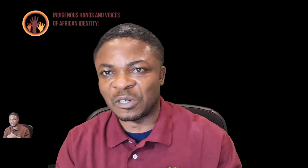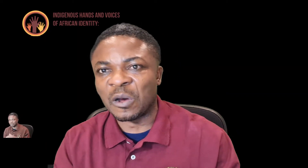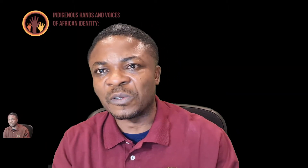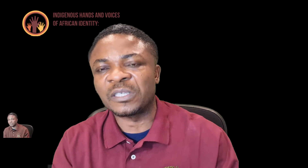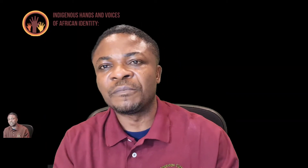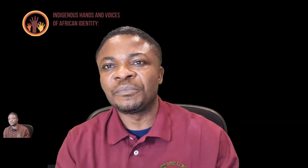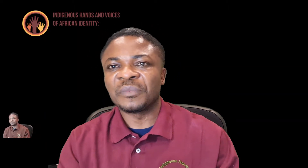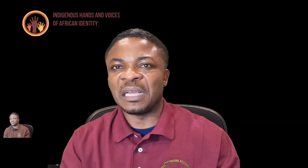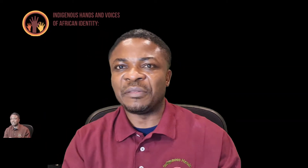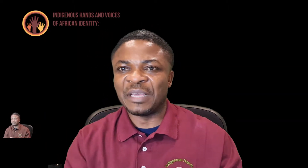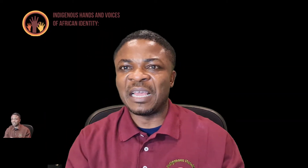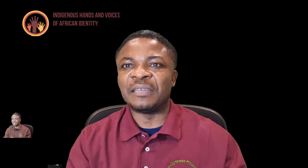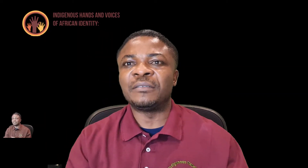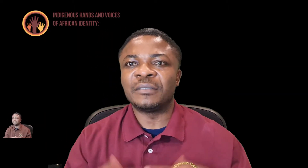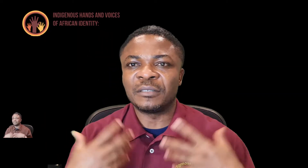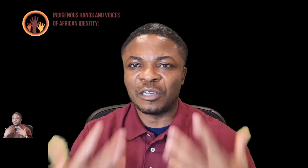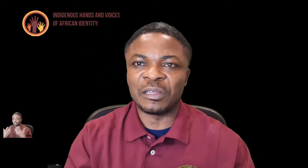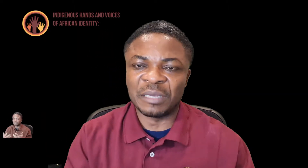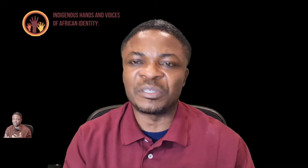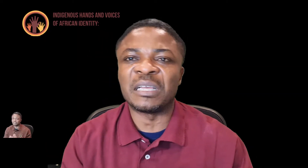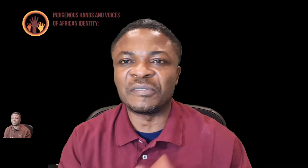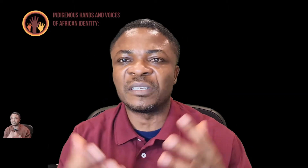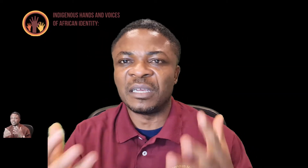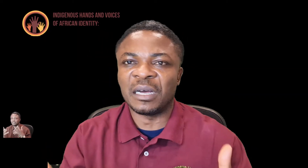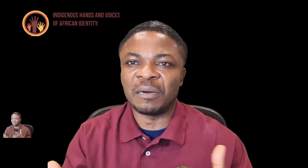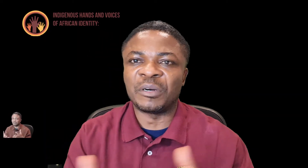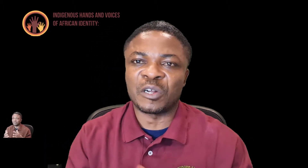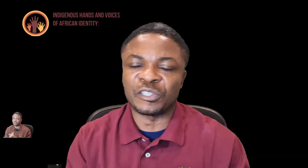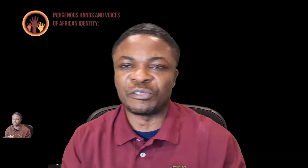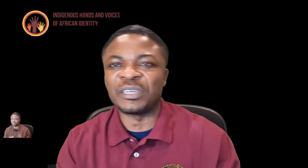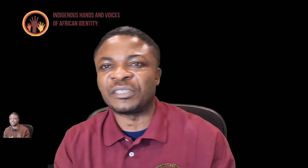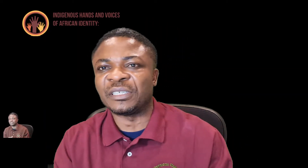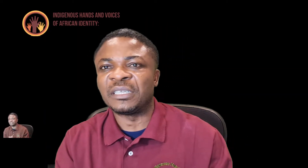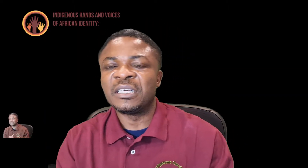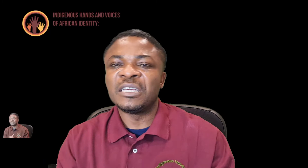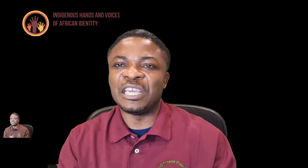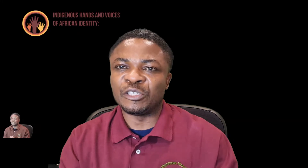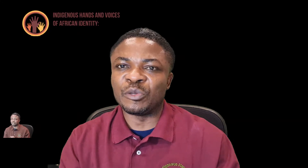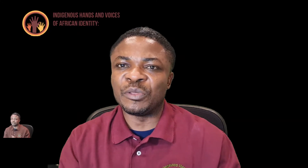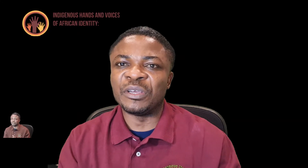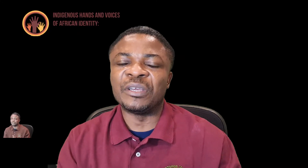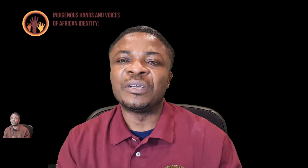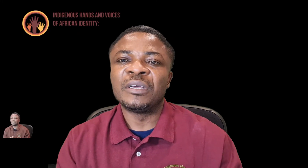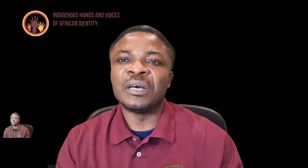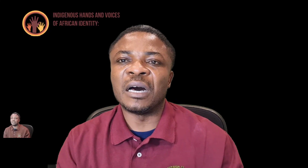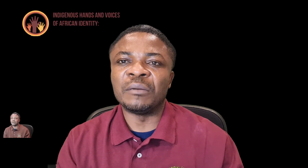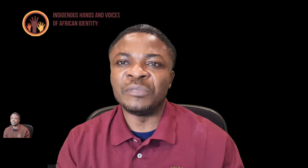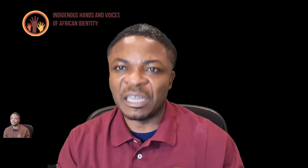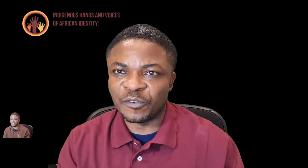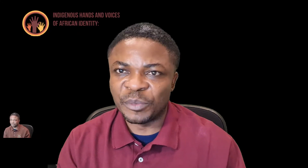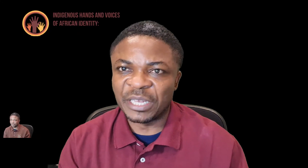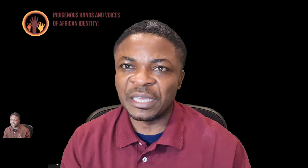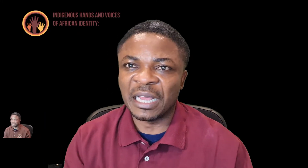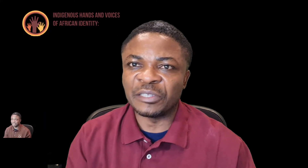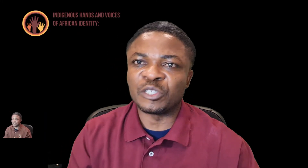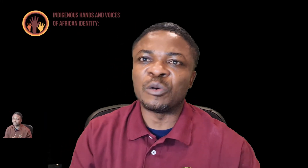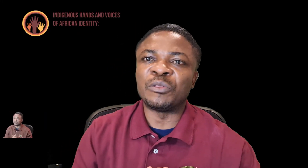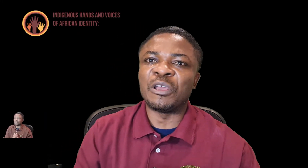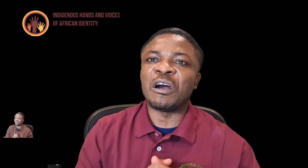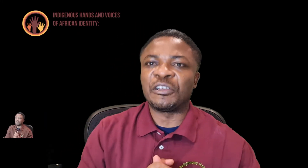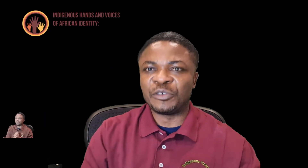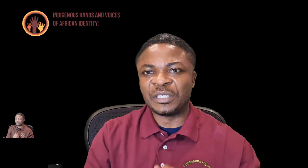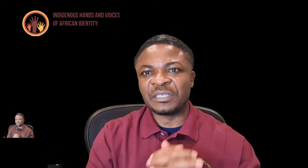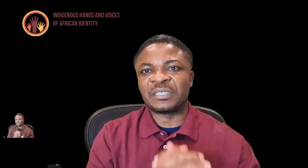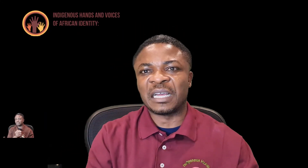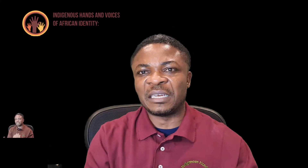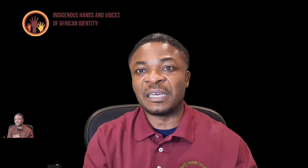as adults, and then got themselves acculturated into the deaf community, and so they